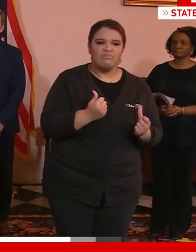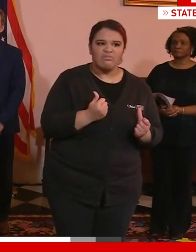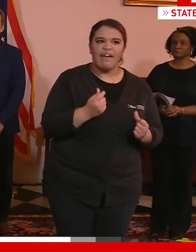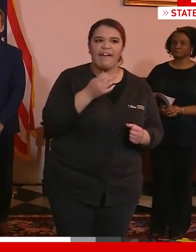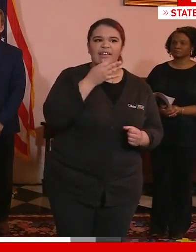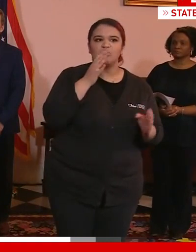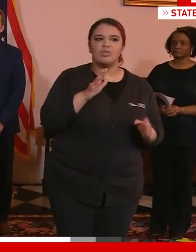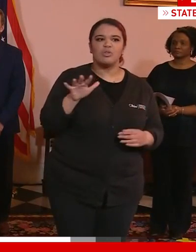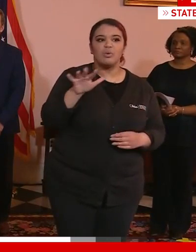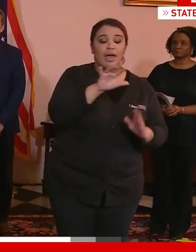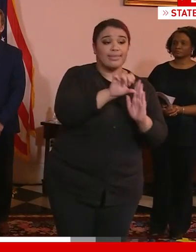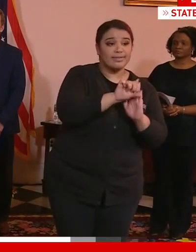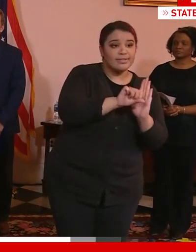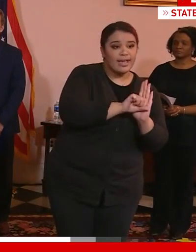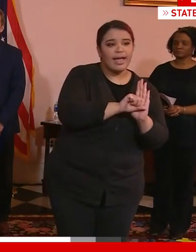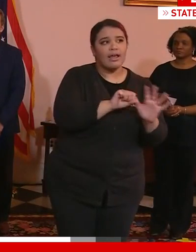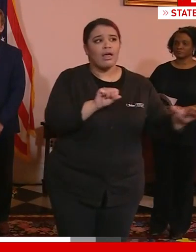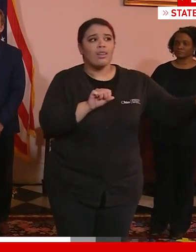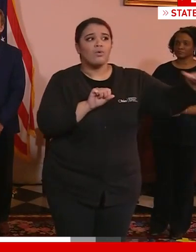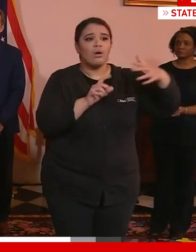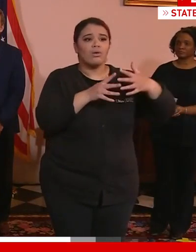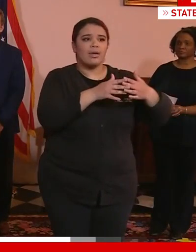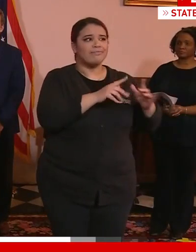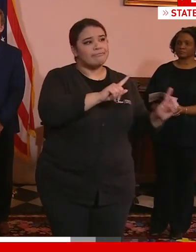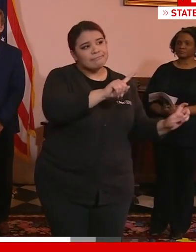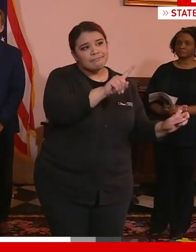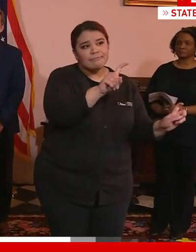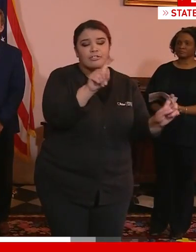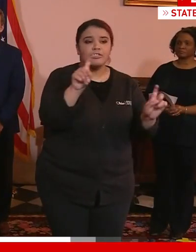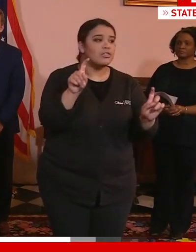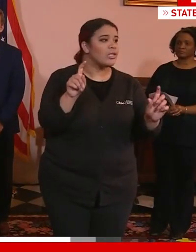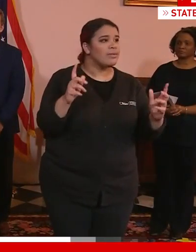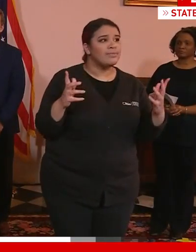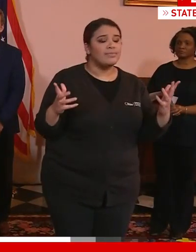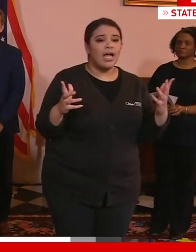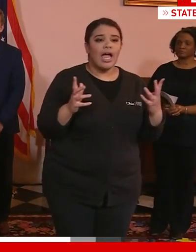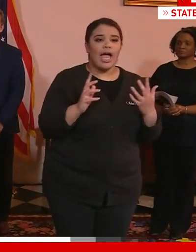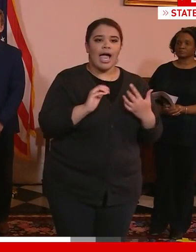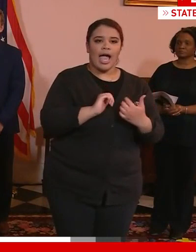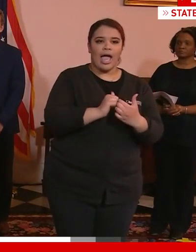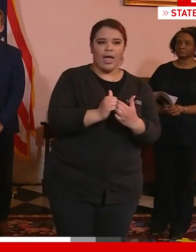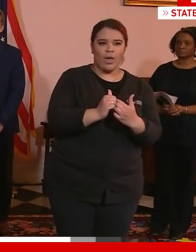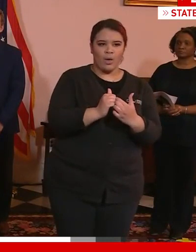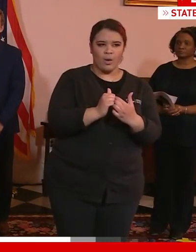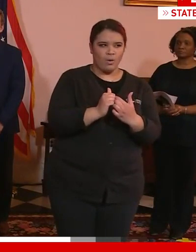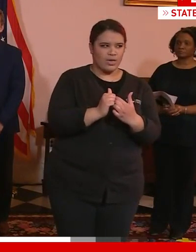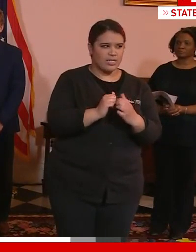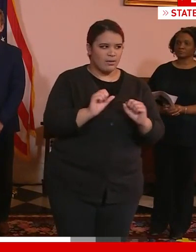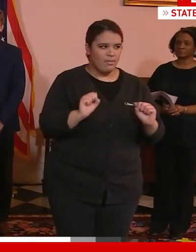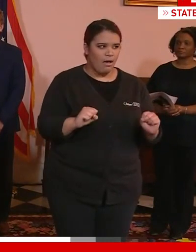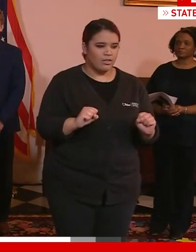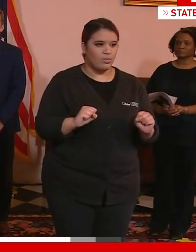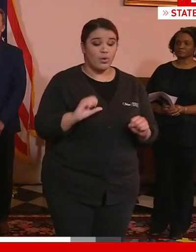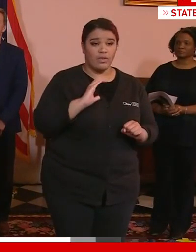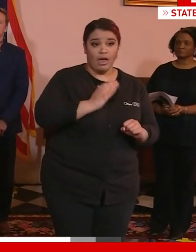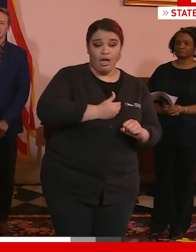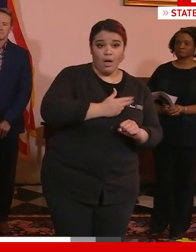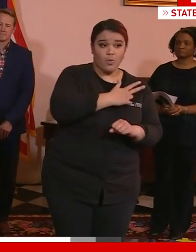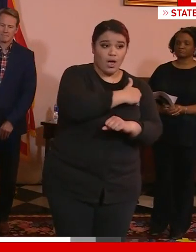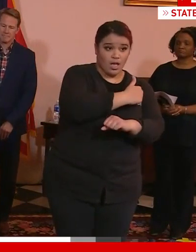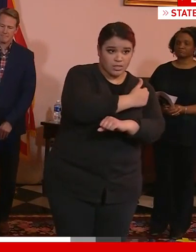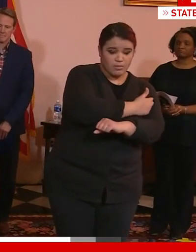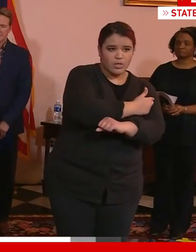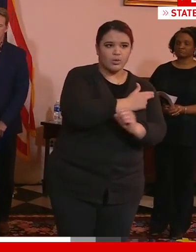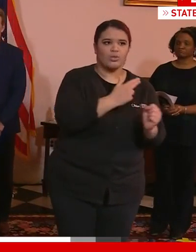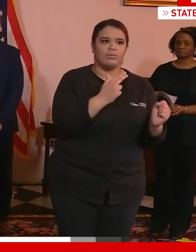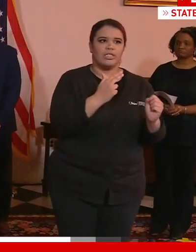state and throughout the country how we could establish guardrails between which our hospitals could